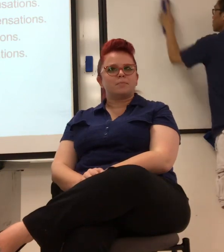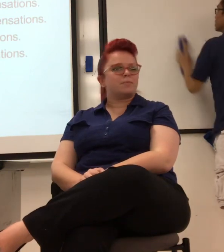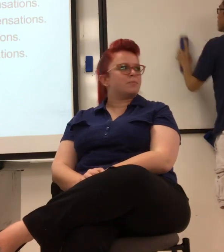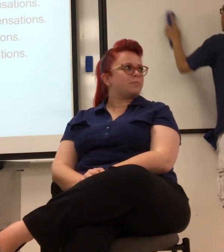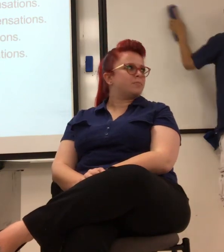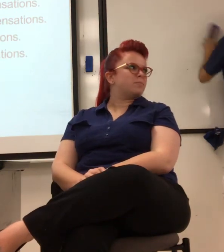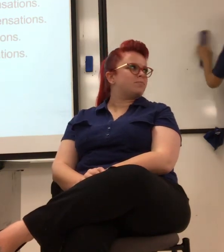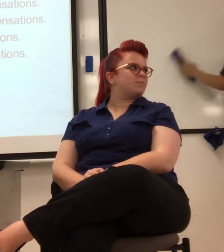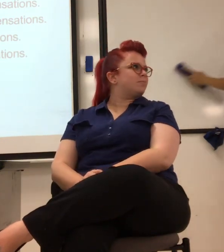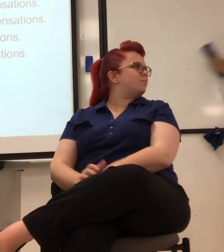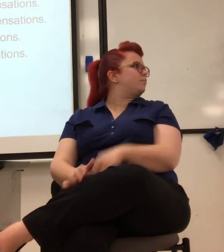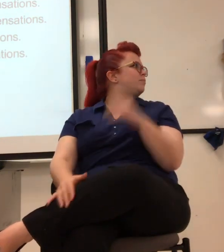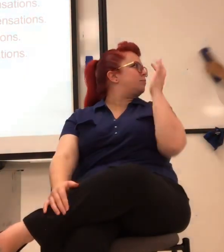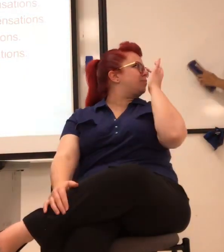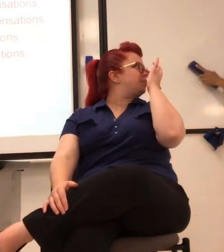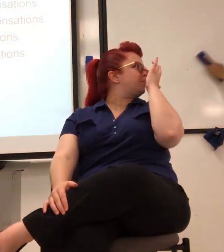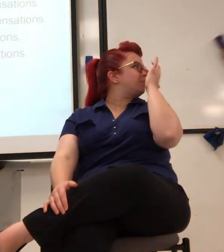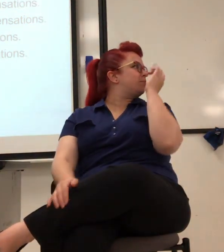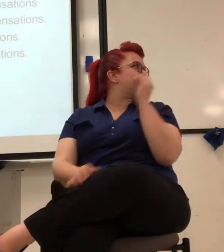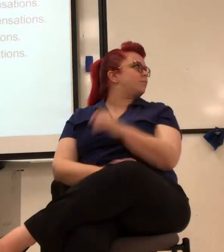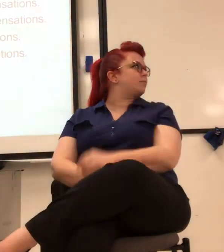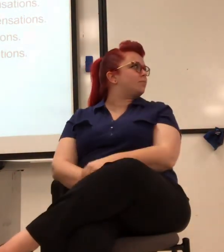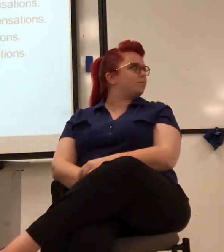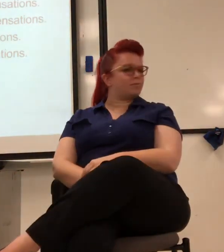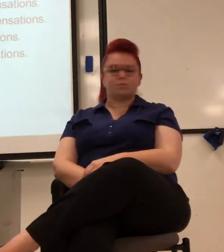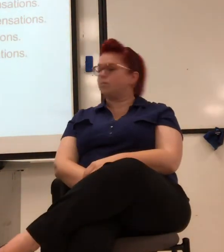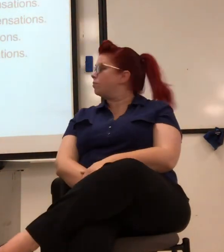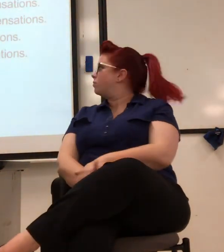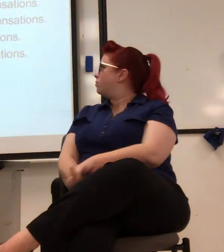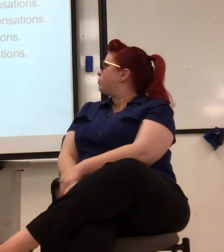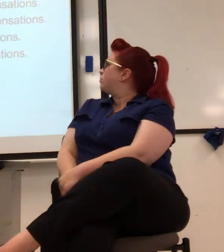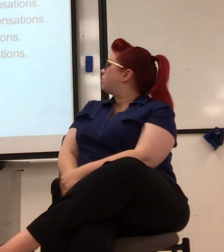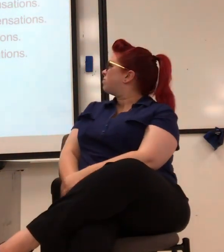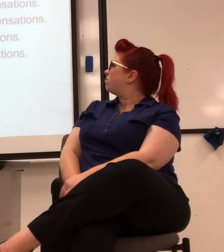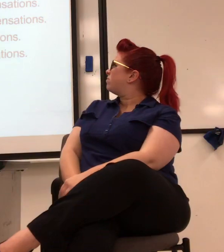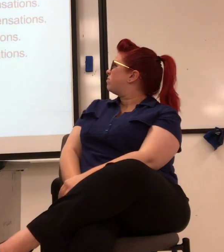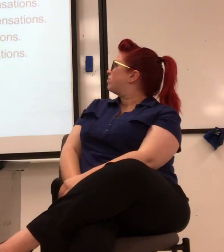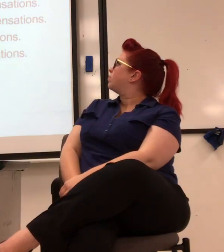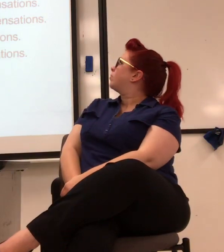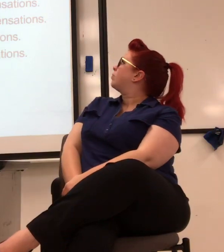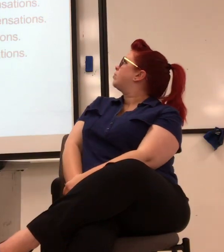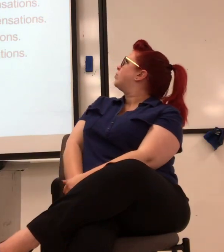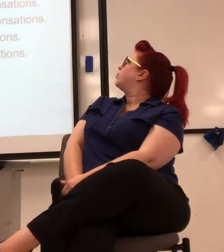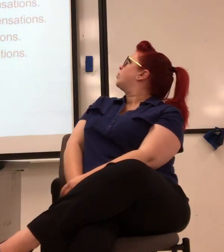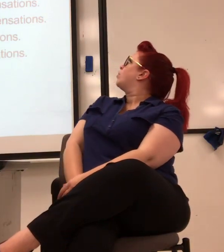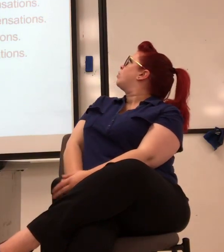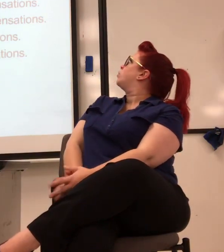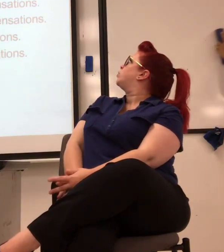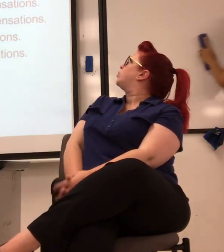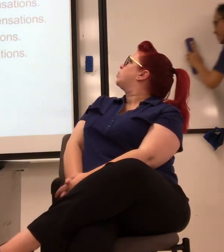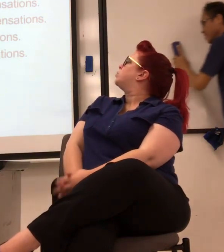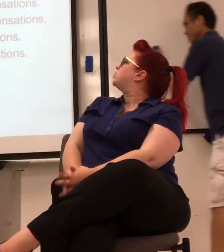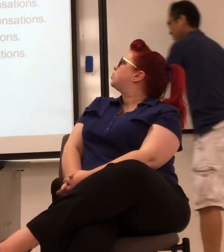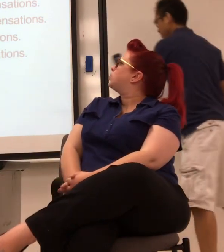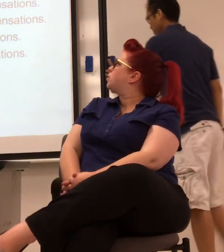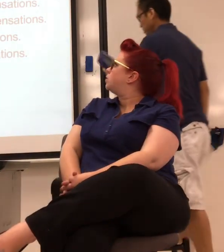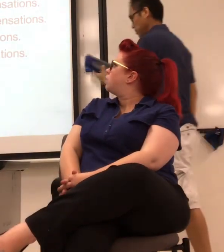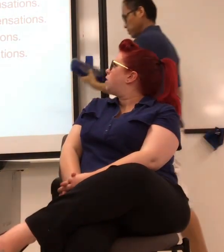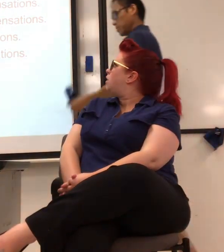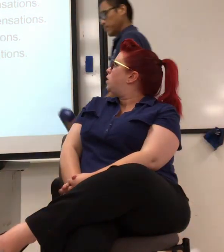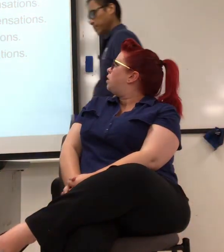And I got to reduce it down to fit in one part of a lecture, so I'm going to keep it to like